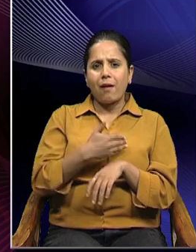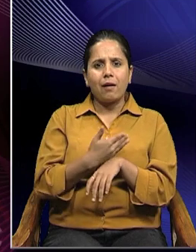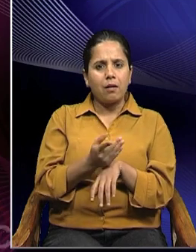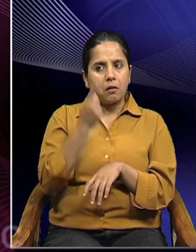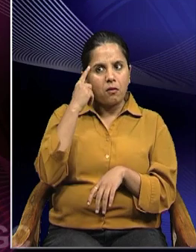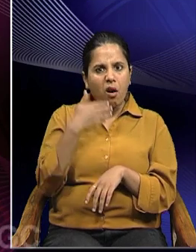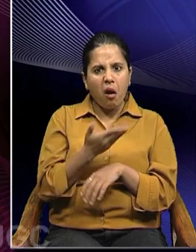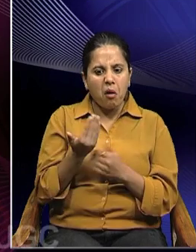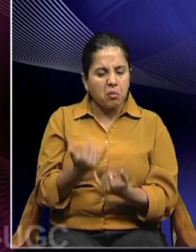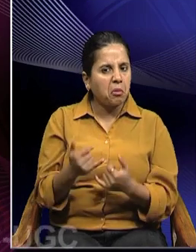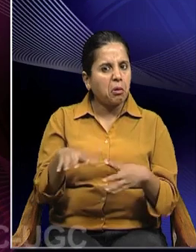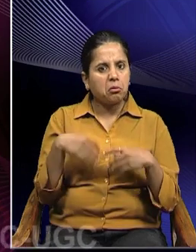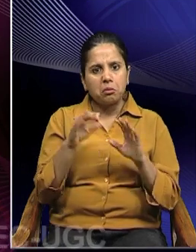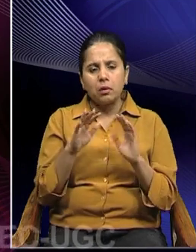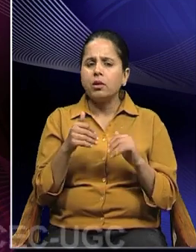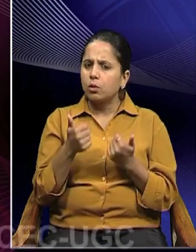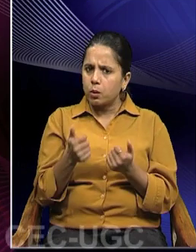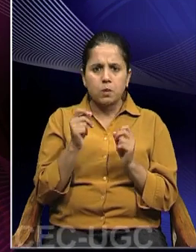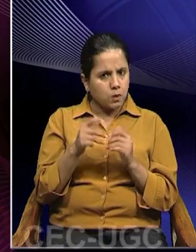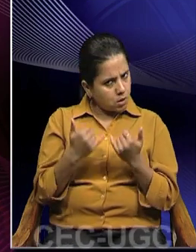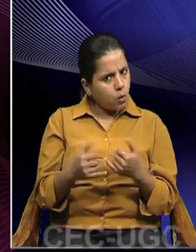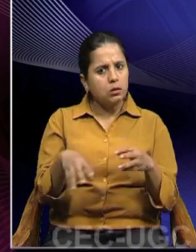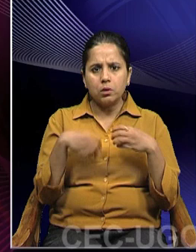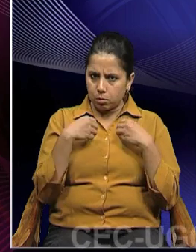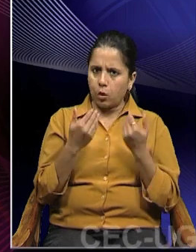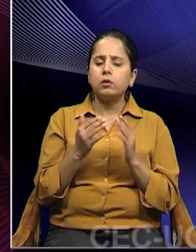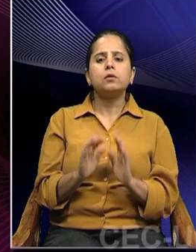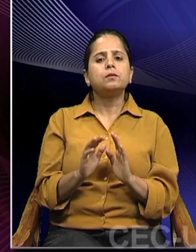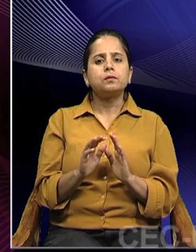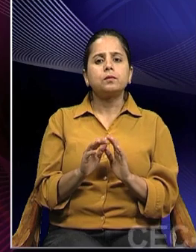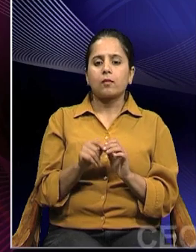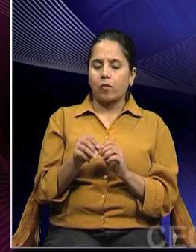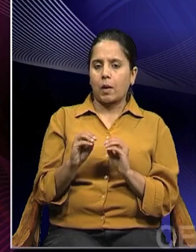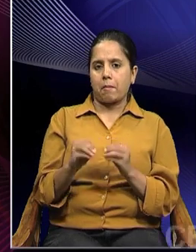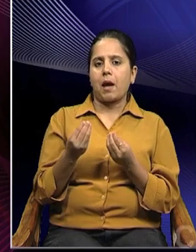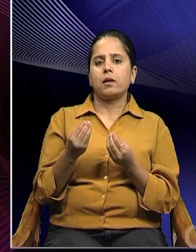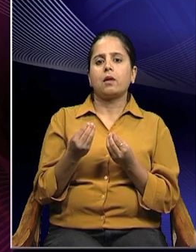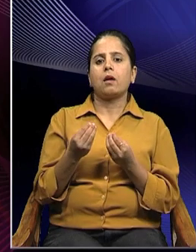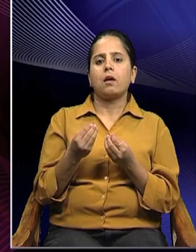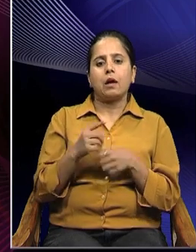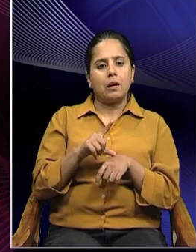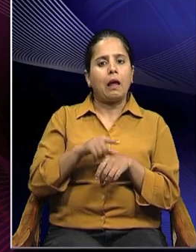accept accept good things. So,